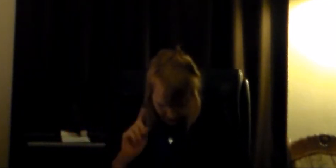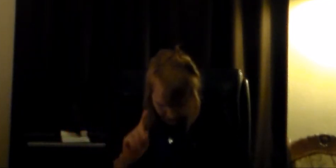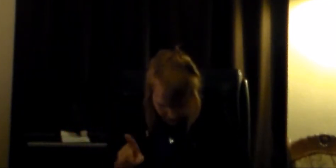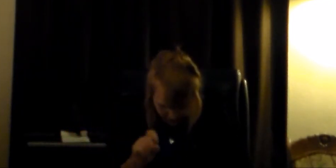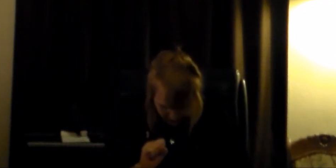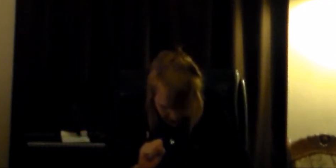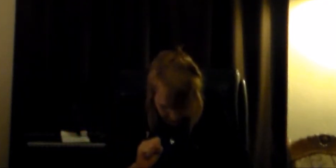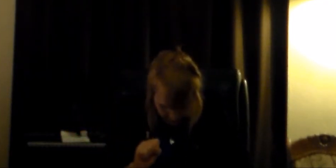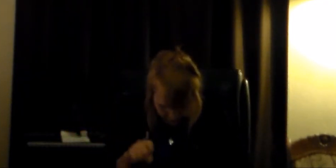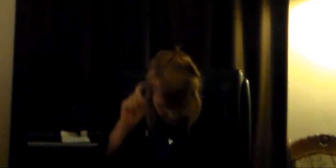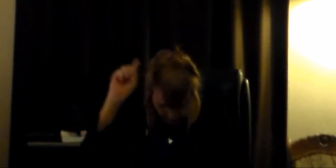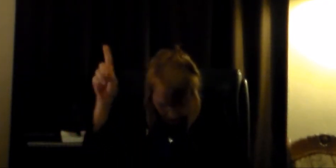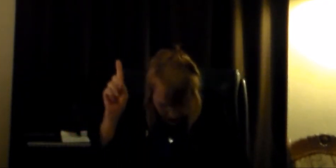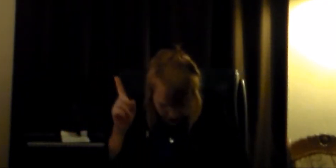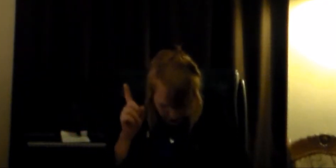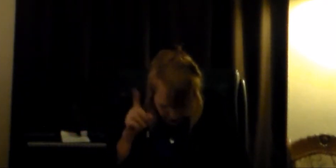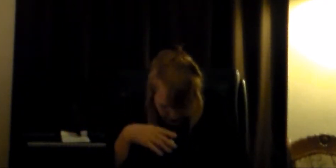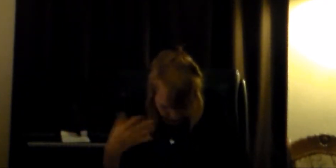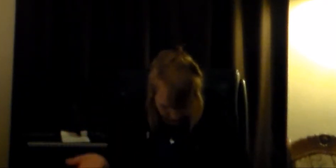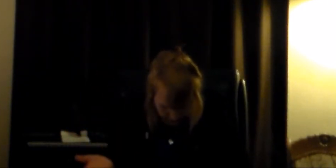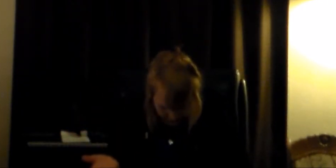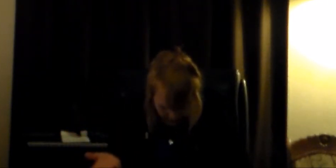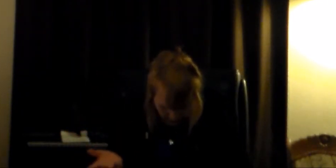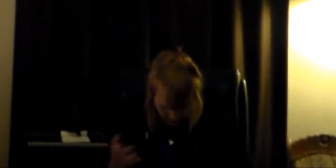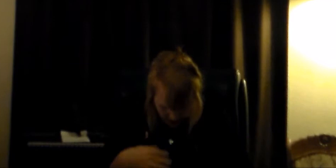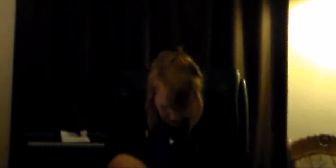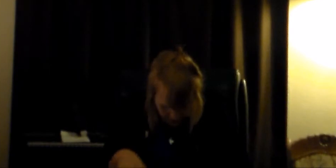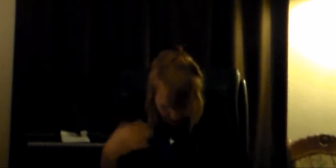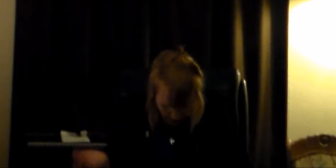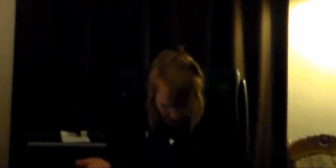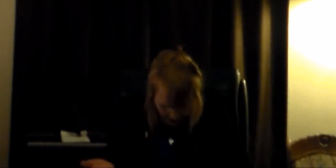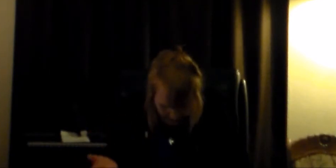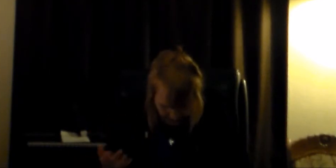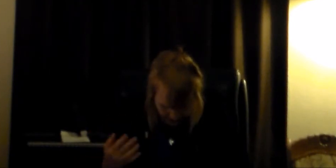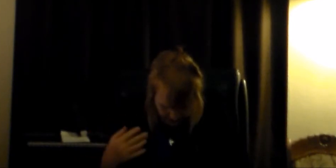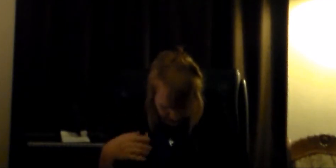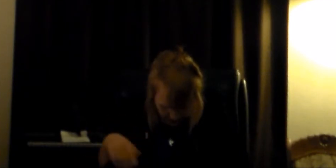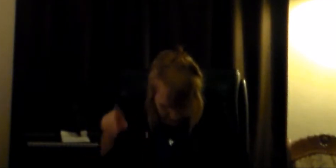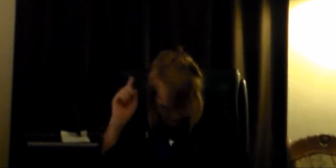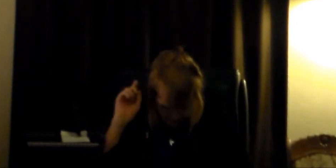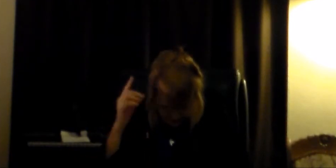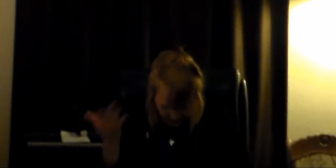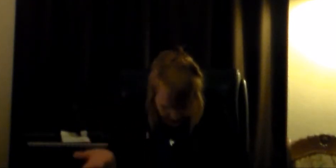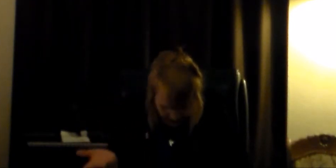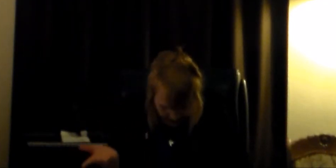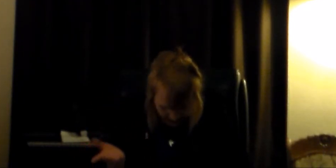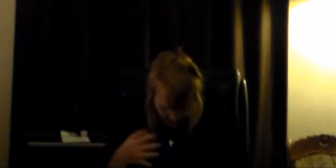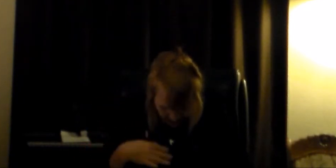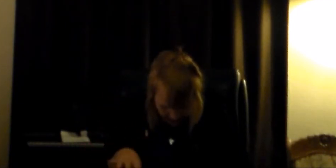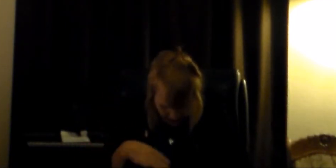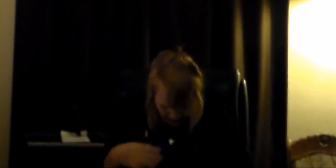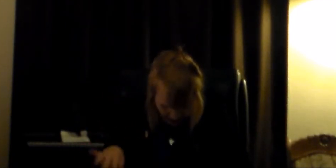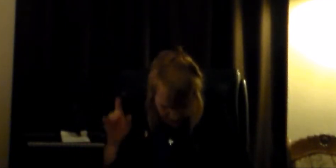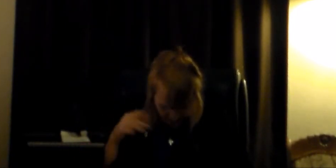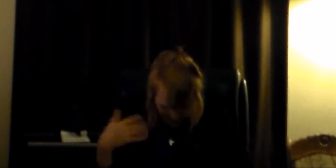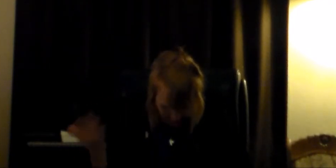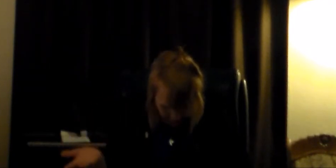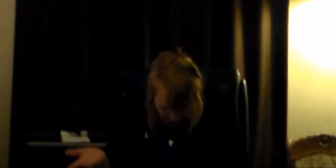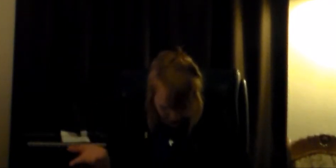of the living. The righteous will see him fair. They will laugh at him, the person saying, here now is a man